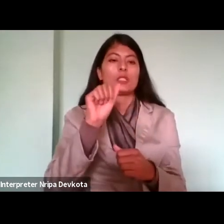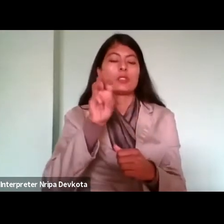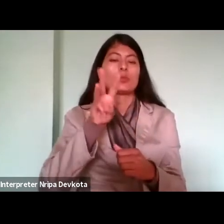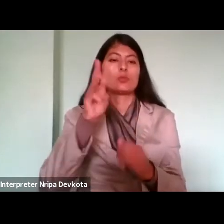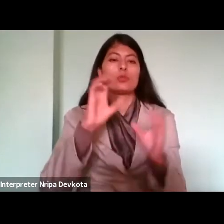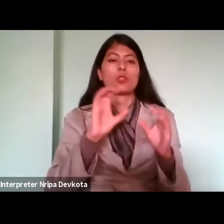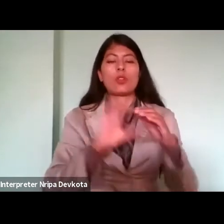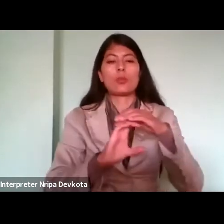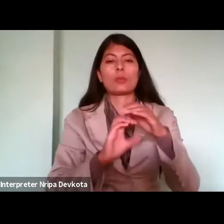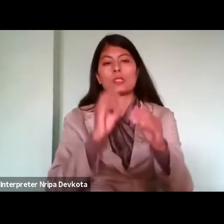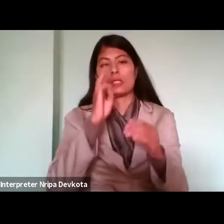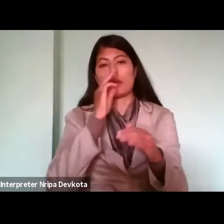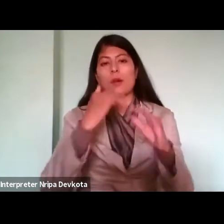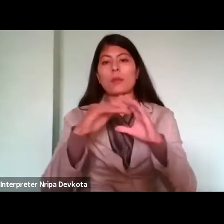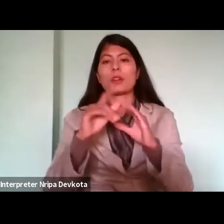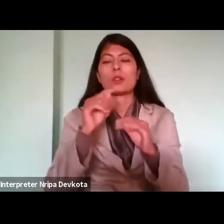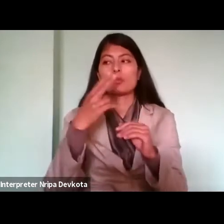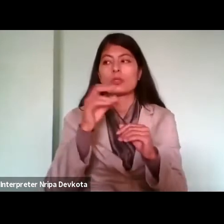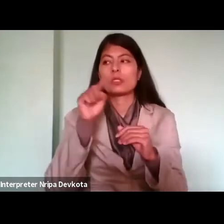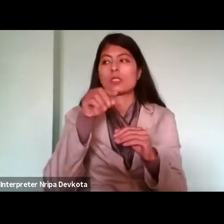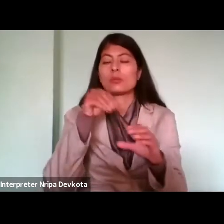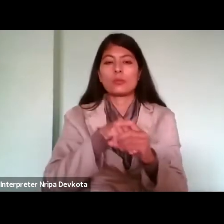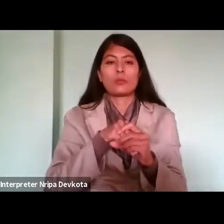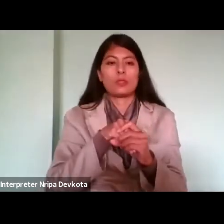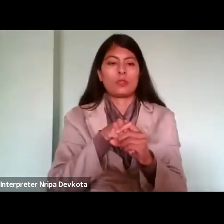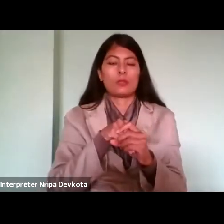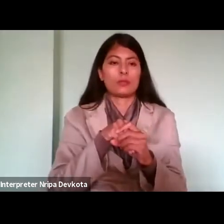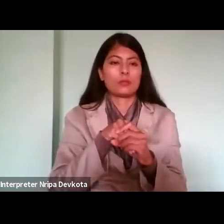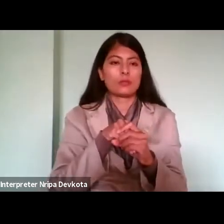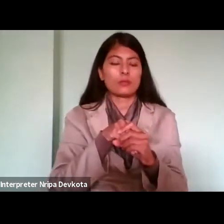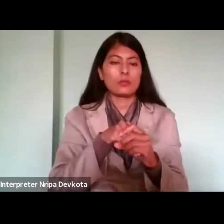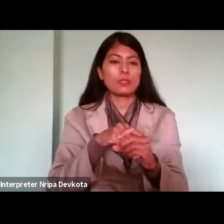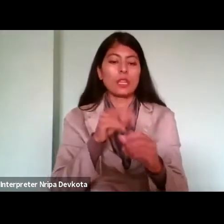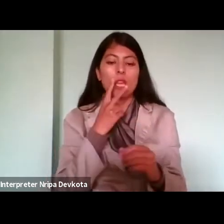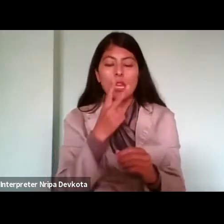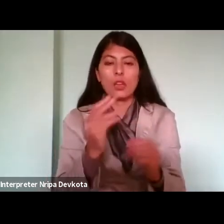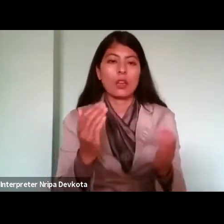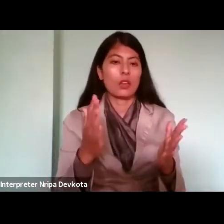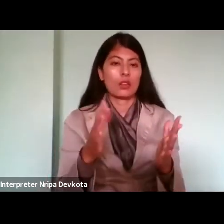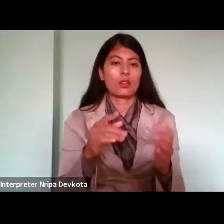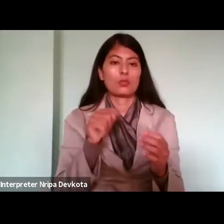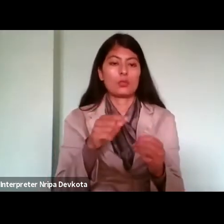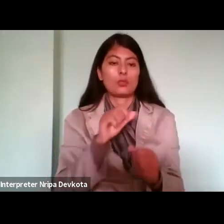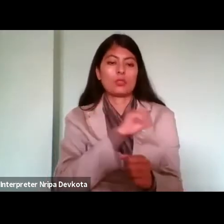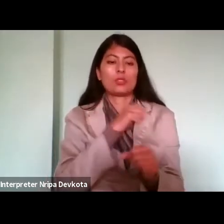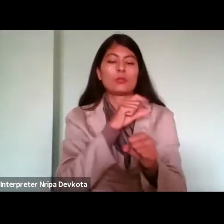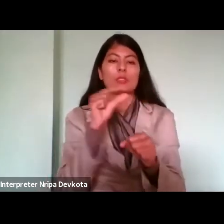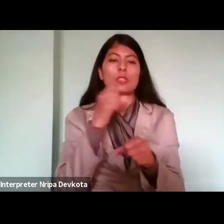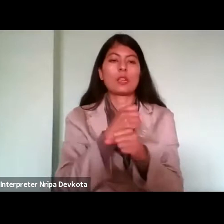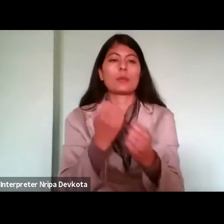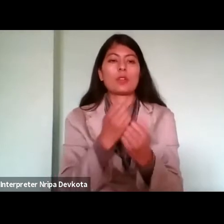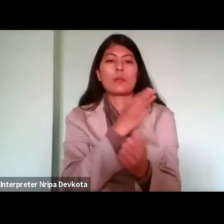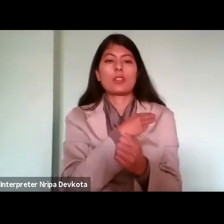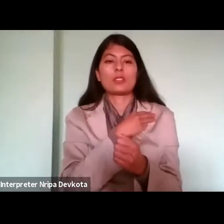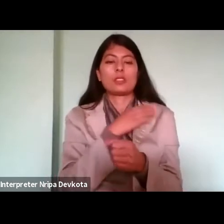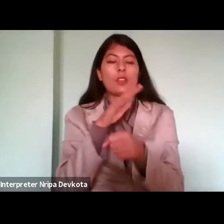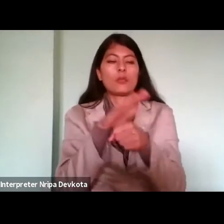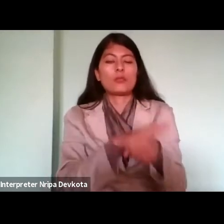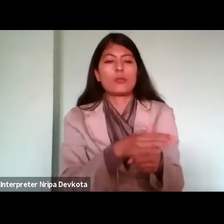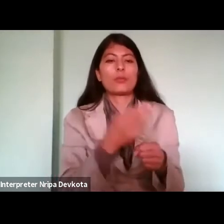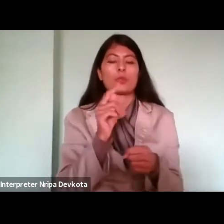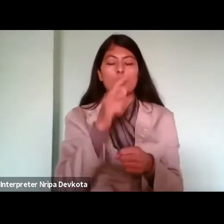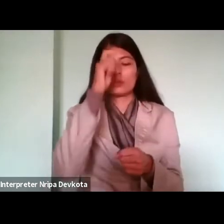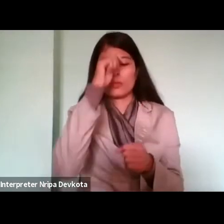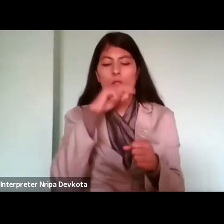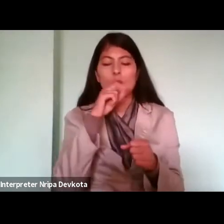decided not to look at. So as sex workers, we feel like, was this disrespect? Is this denying an opportunity to a group